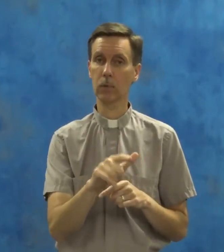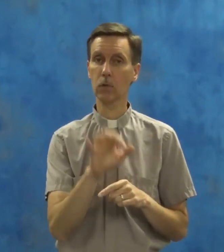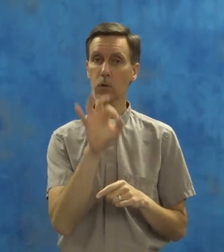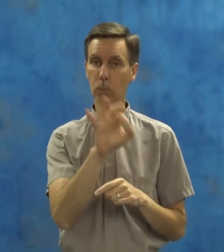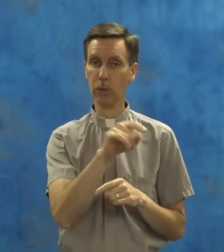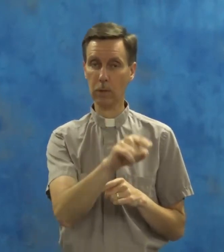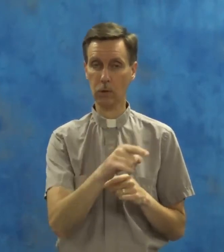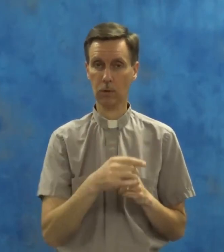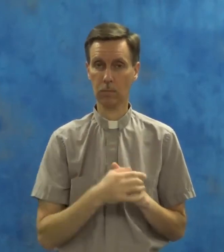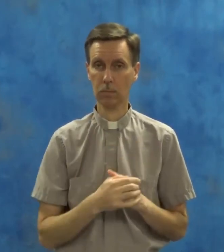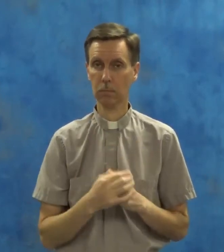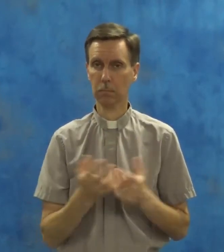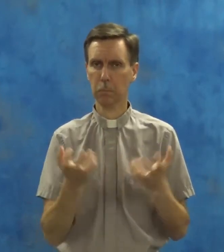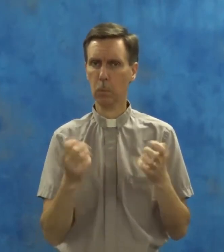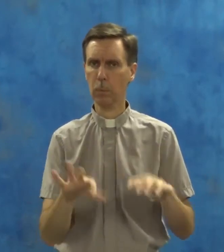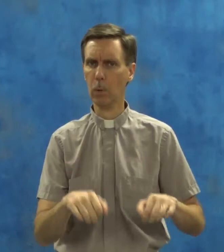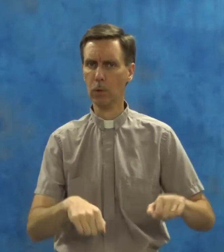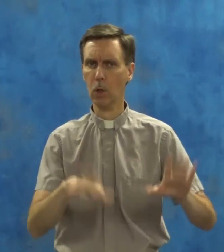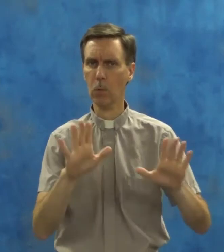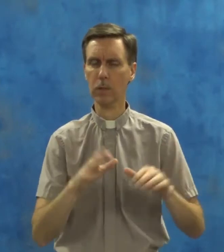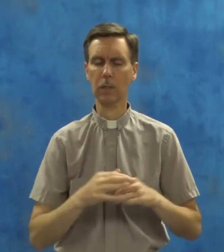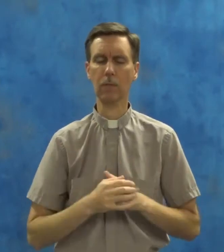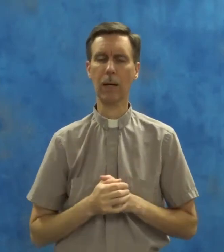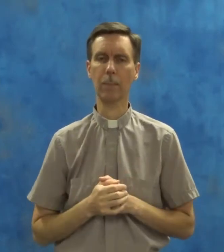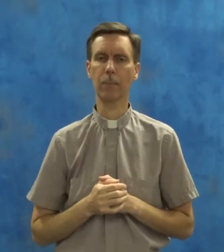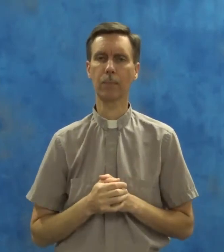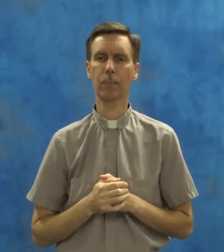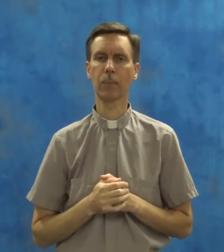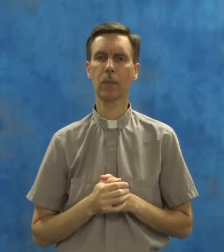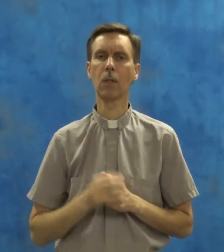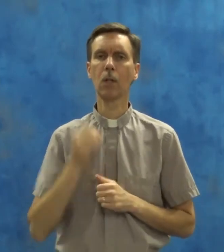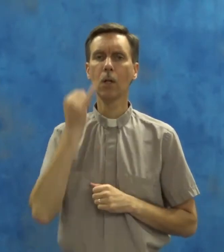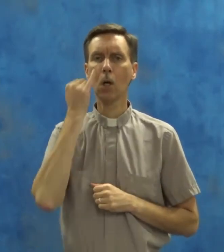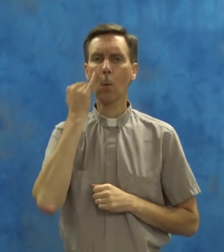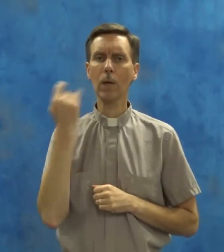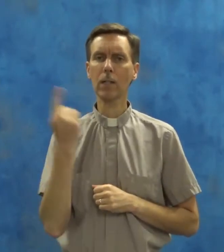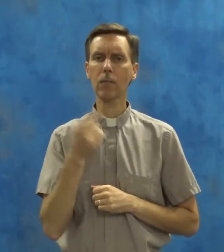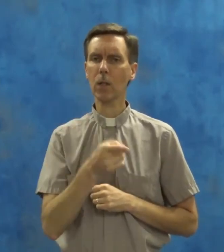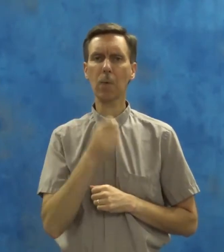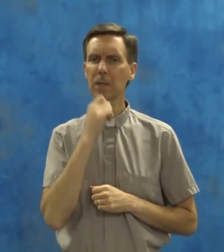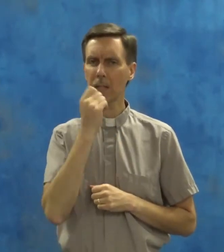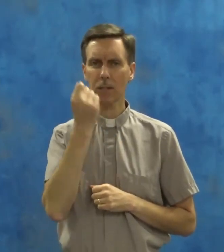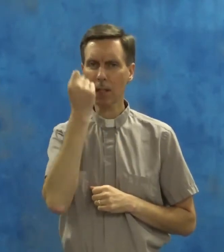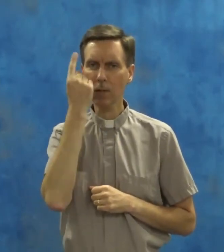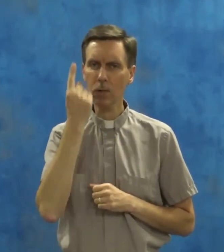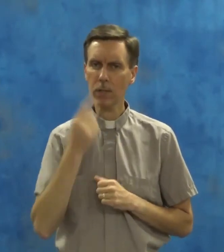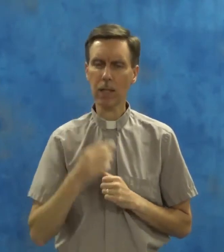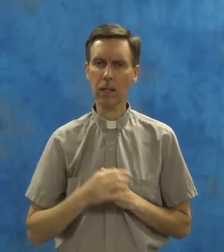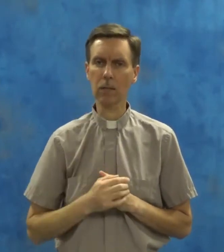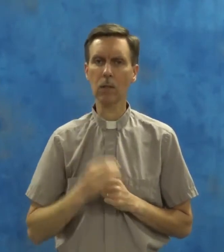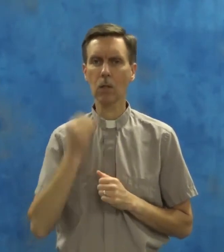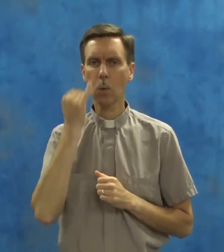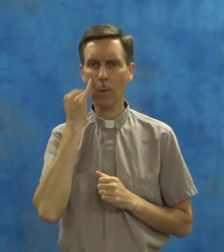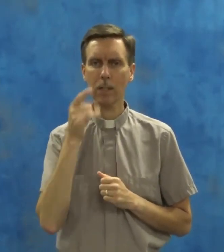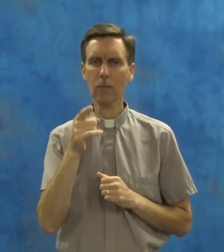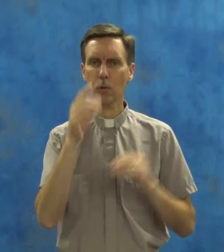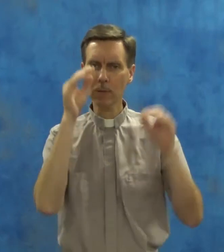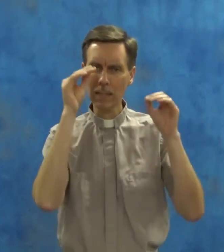to preach. But we don't want to give up. What if someone doesn't understand? What if you teach